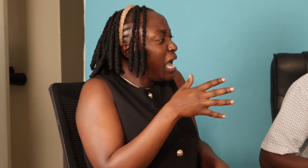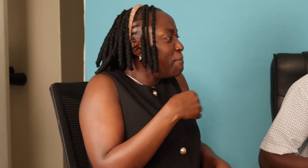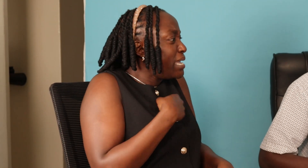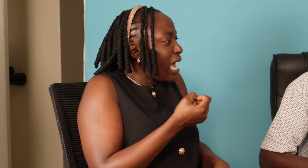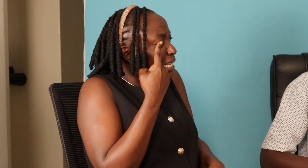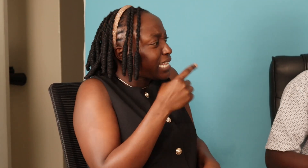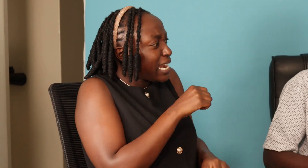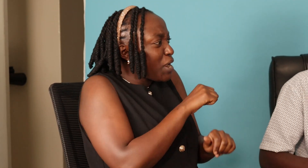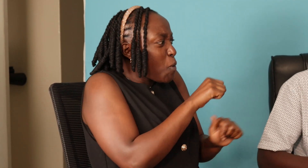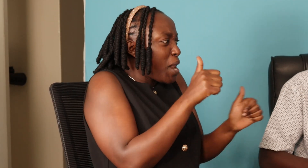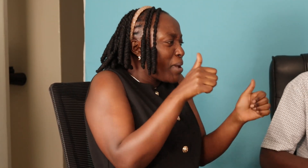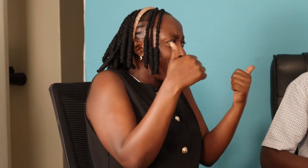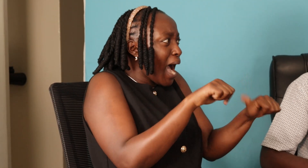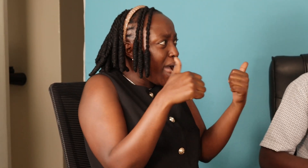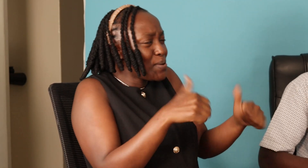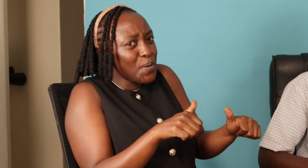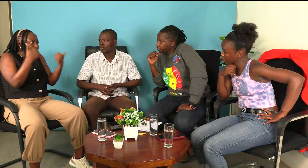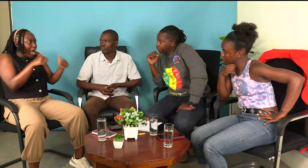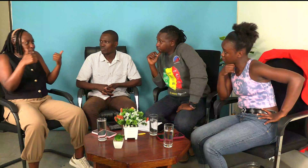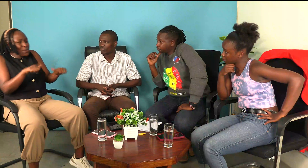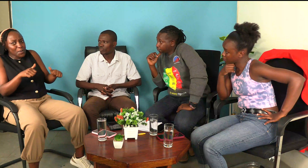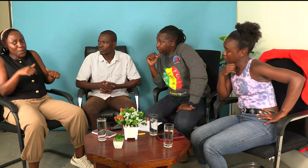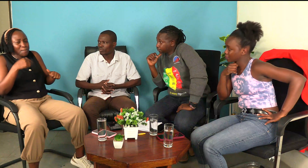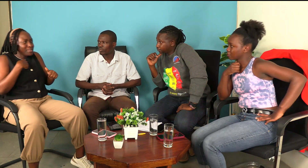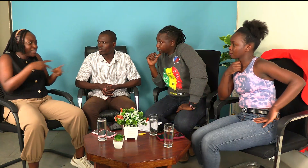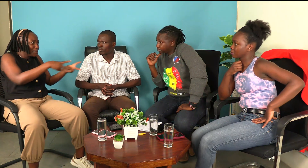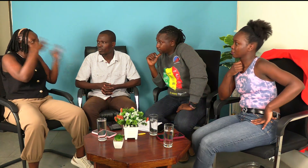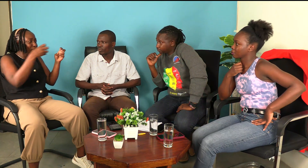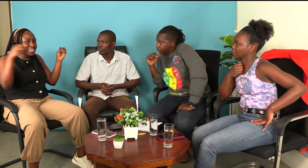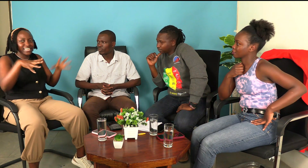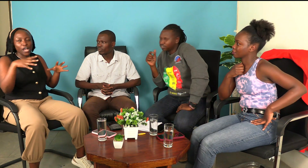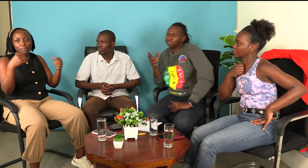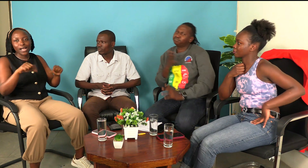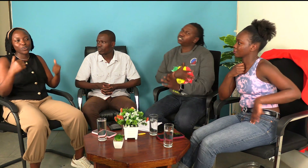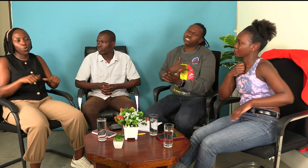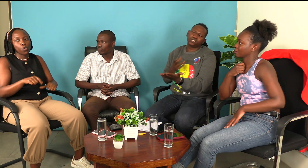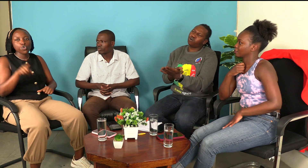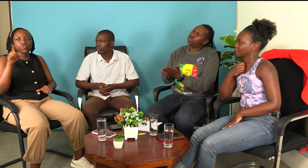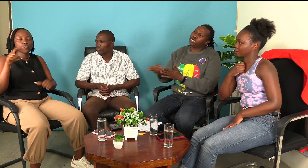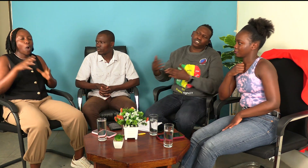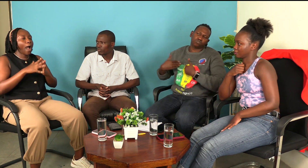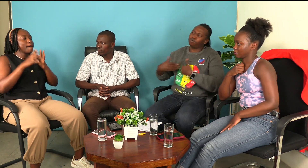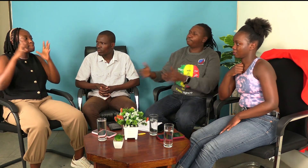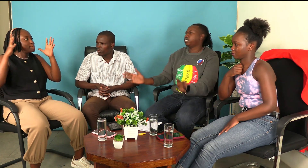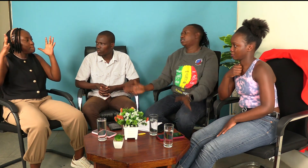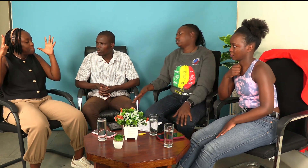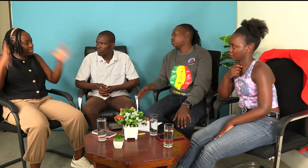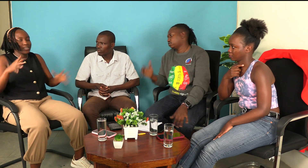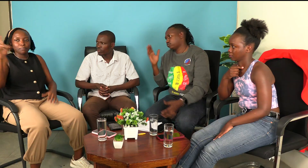sign language proficient. You must be very good at it. If you cannot understand the person very clearly, you're not able to get what they're saying very clearly,